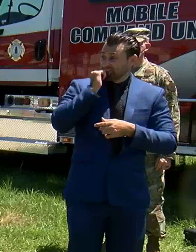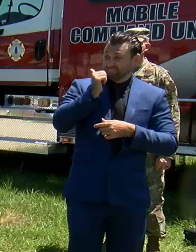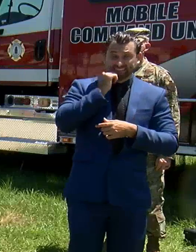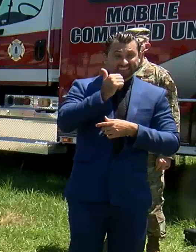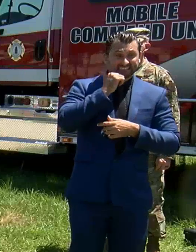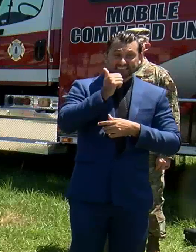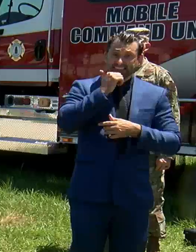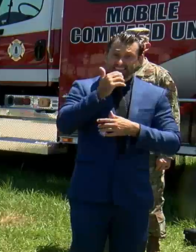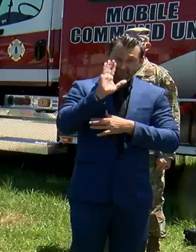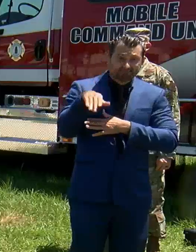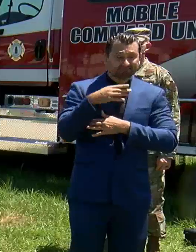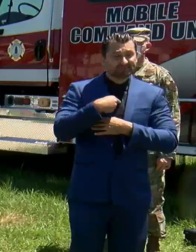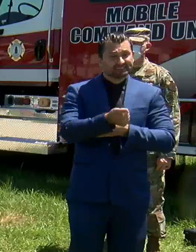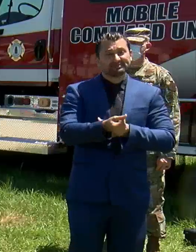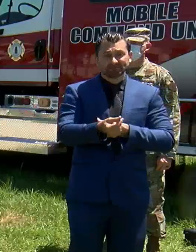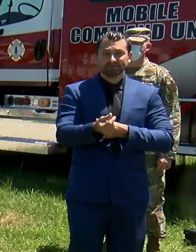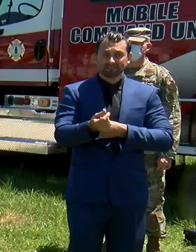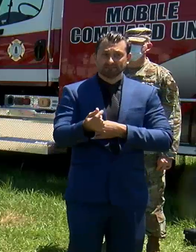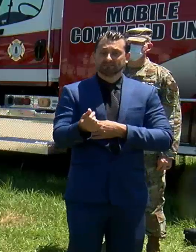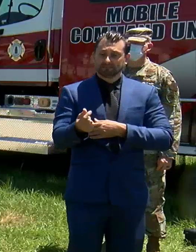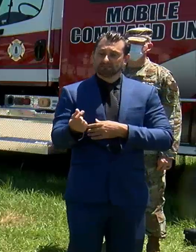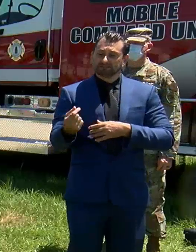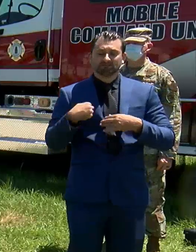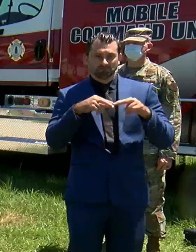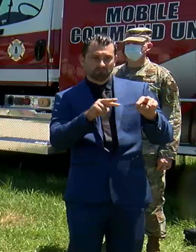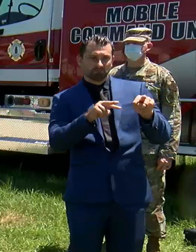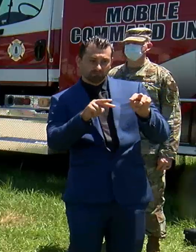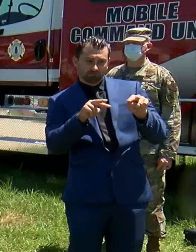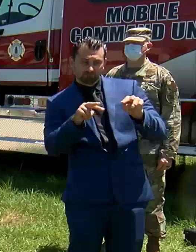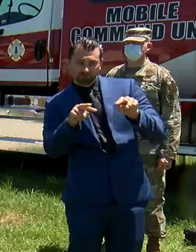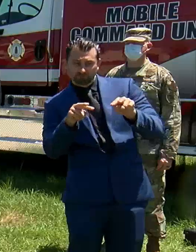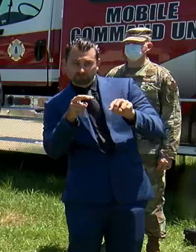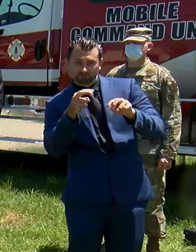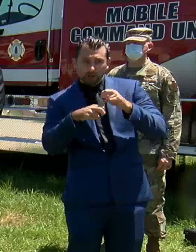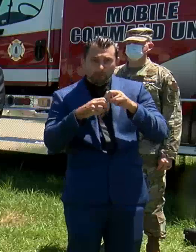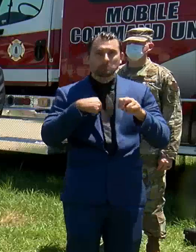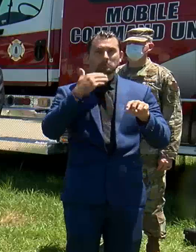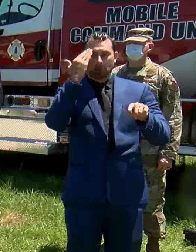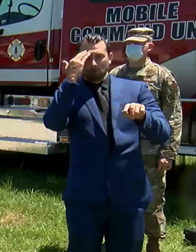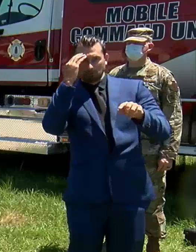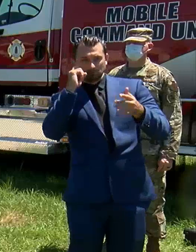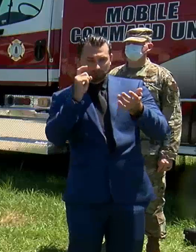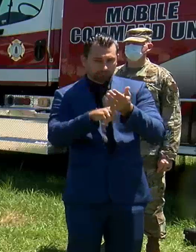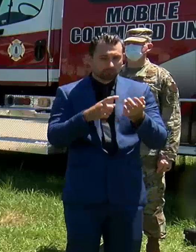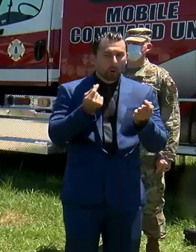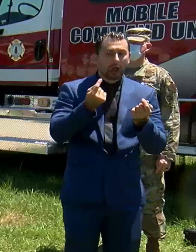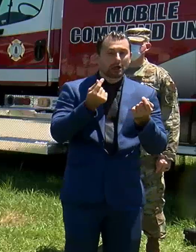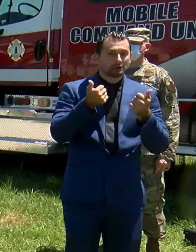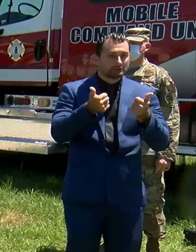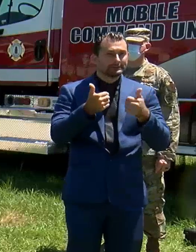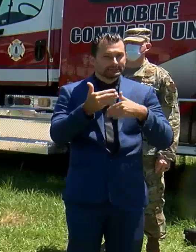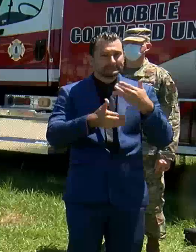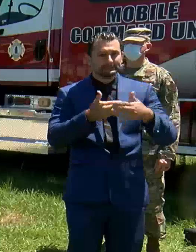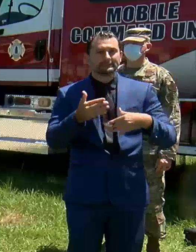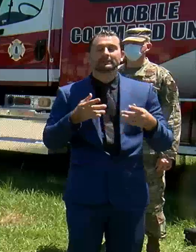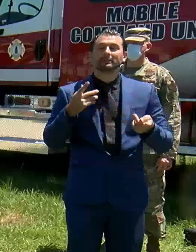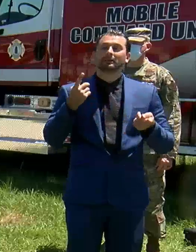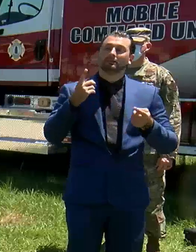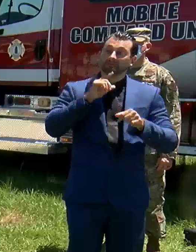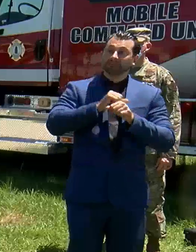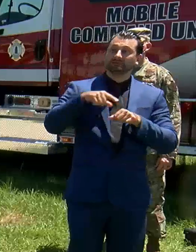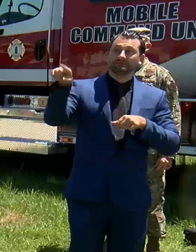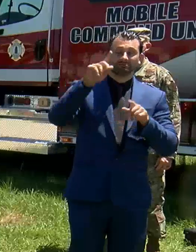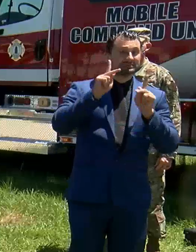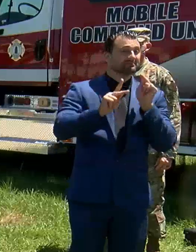I think people will see and they'll know. But people should know there's a lot of work being done on it. I know many people have finally gotten paid. If you haven't and